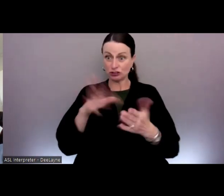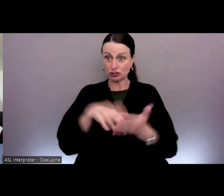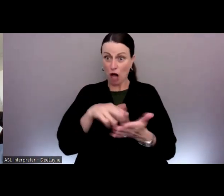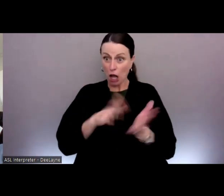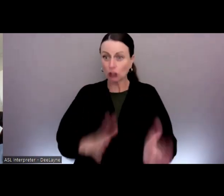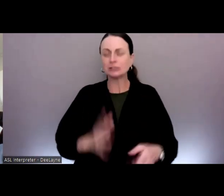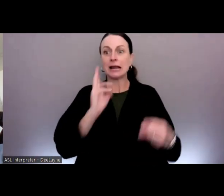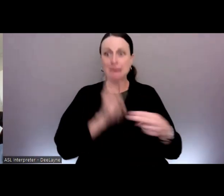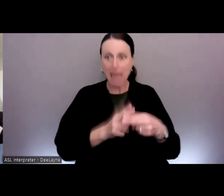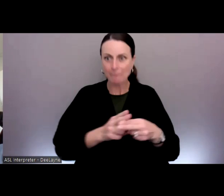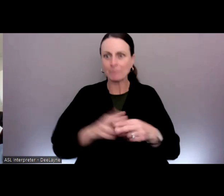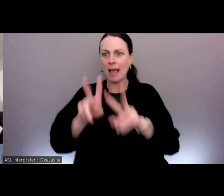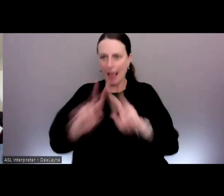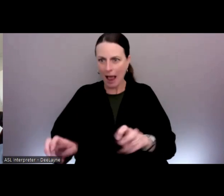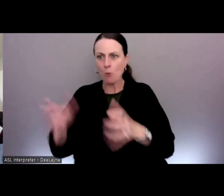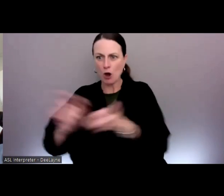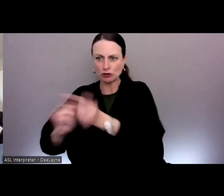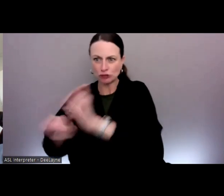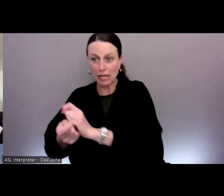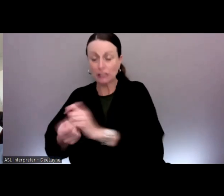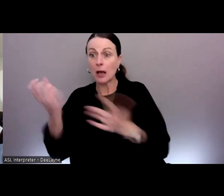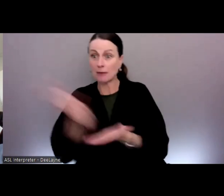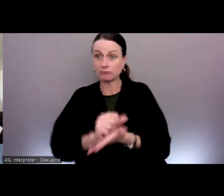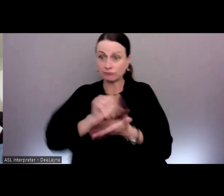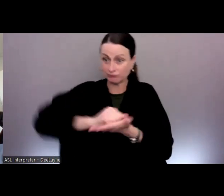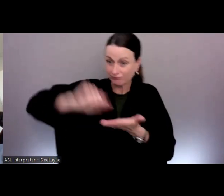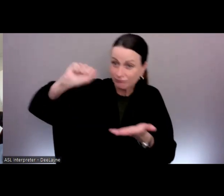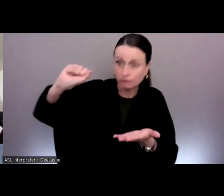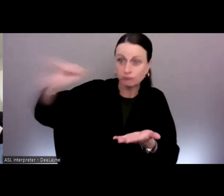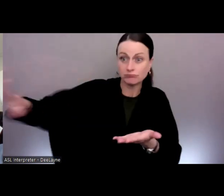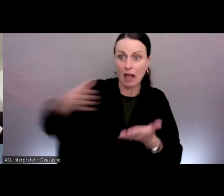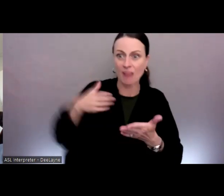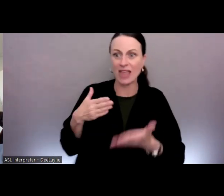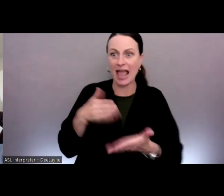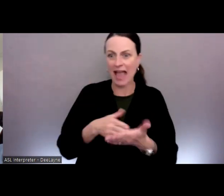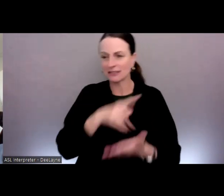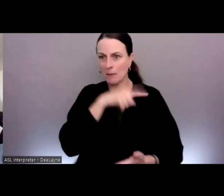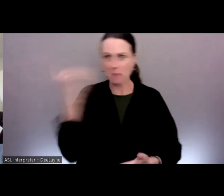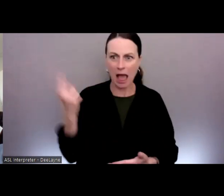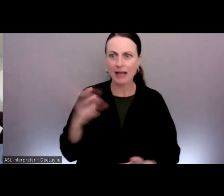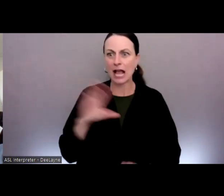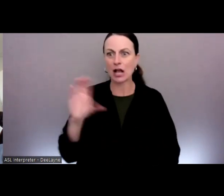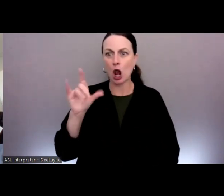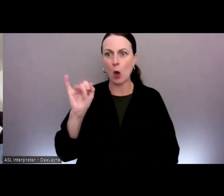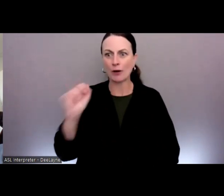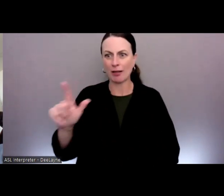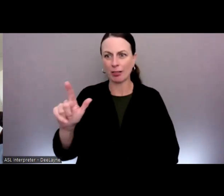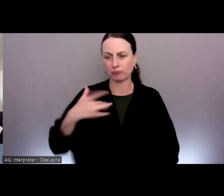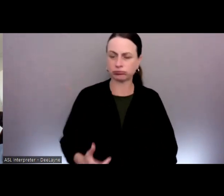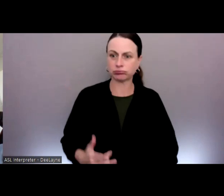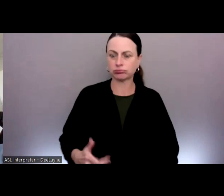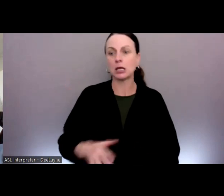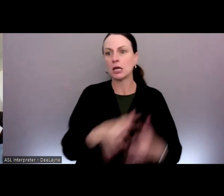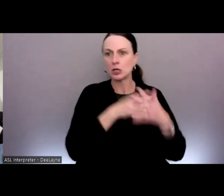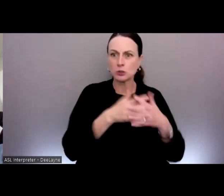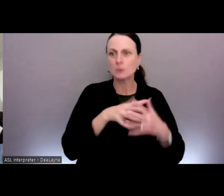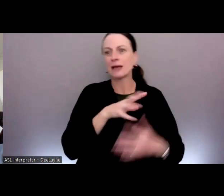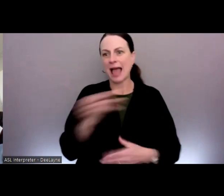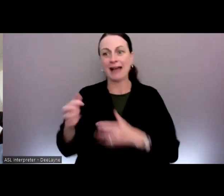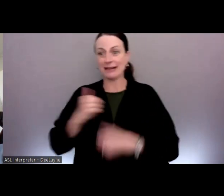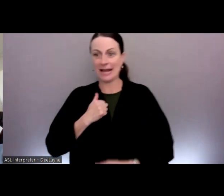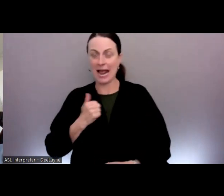to change, indeed to abolish, the anti-Blackness and coloniality of contemporary US and Canadian